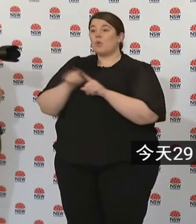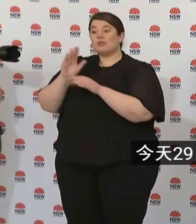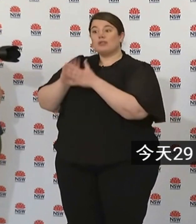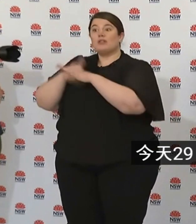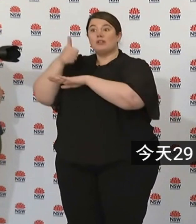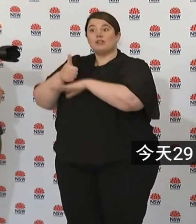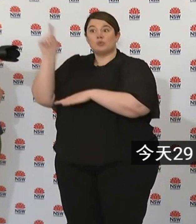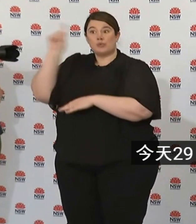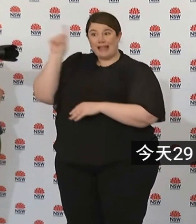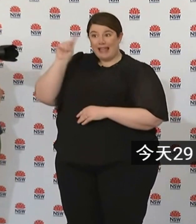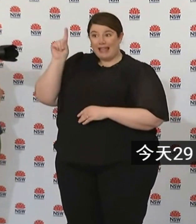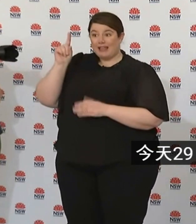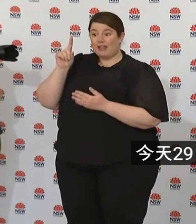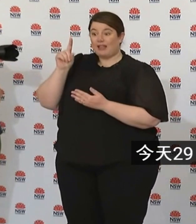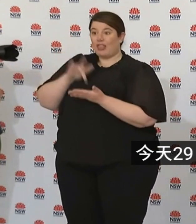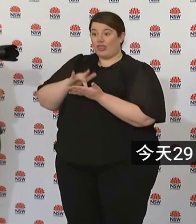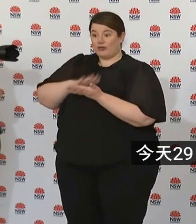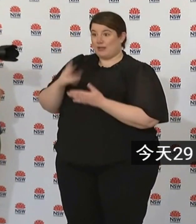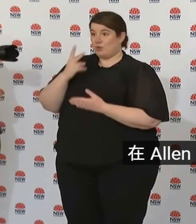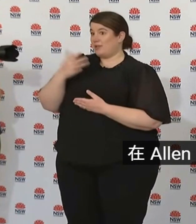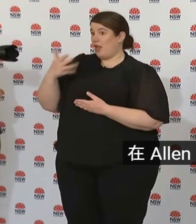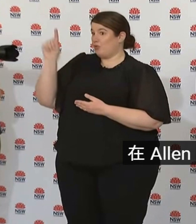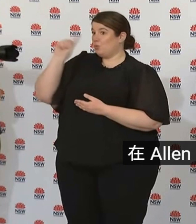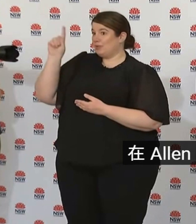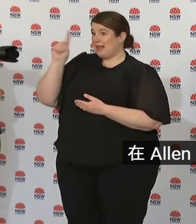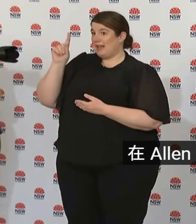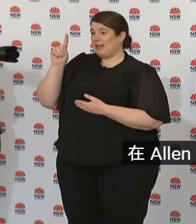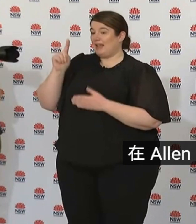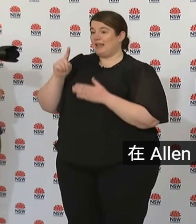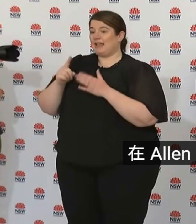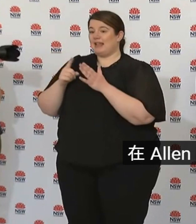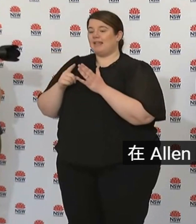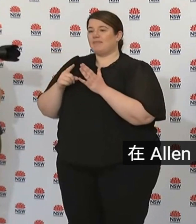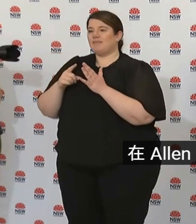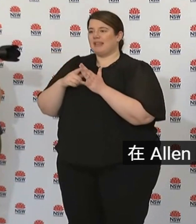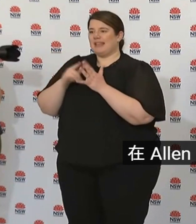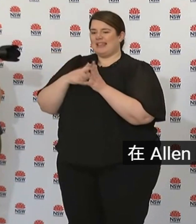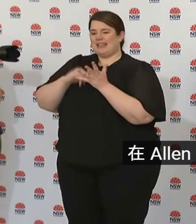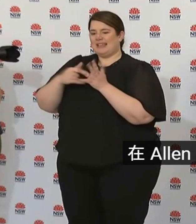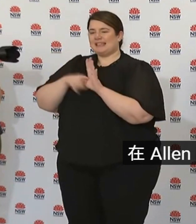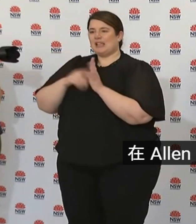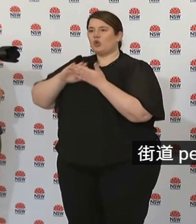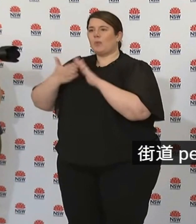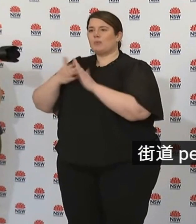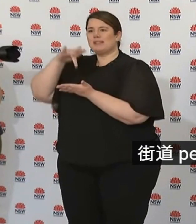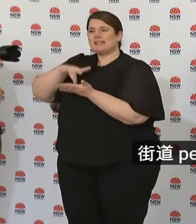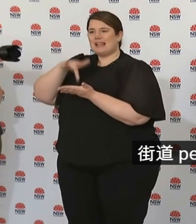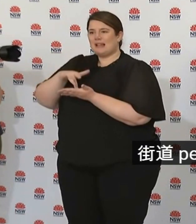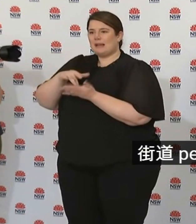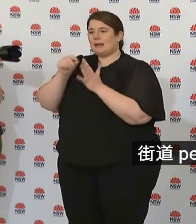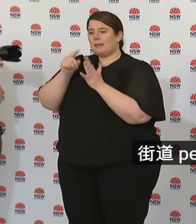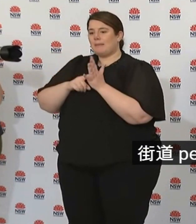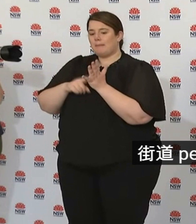up today on Thursday the 29th at the Alan Easy Community Centre, 1 Newport Street,